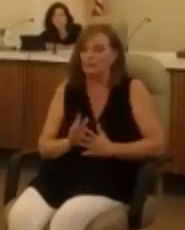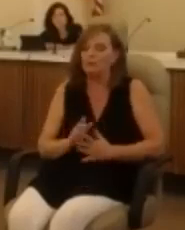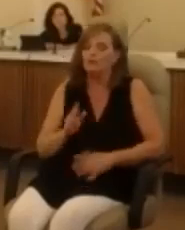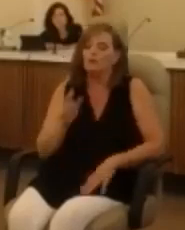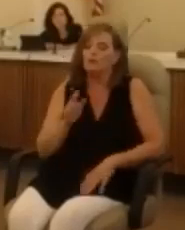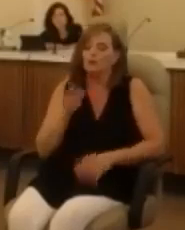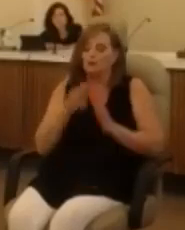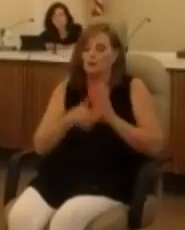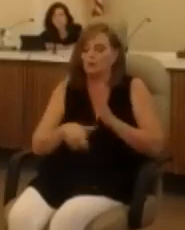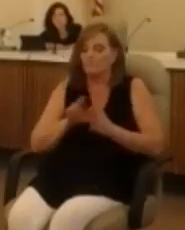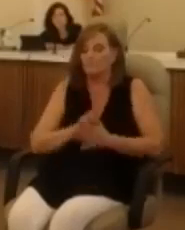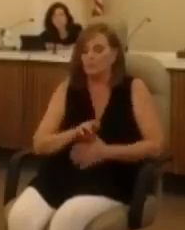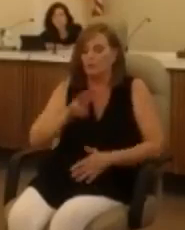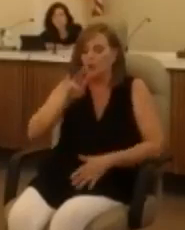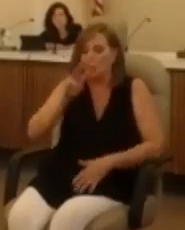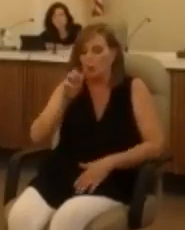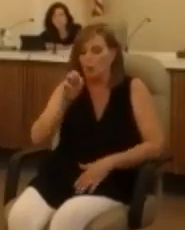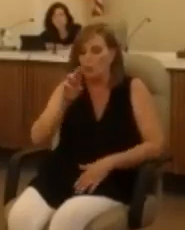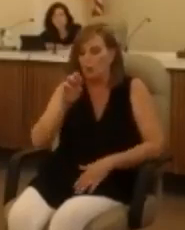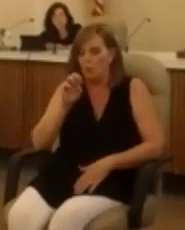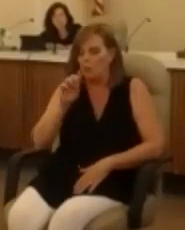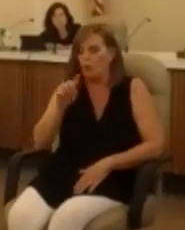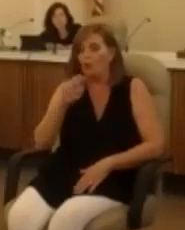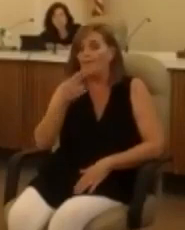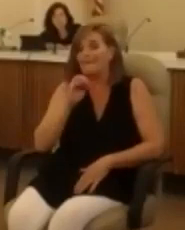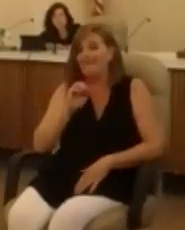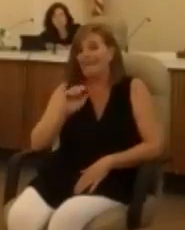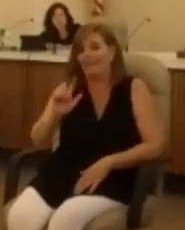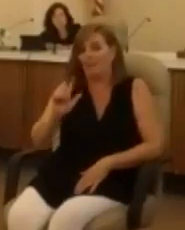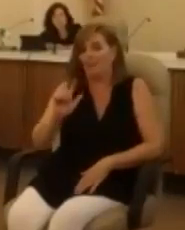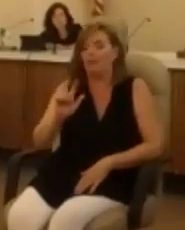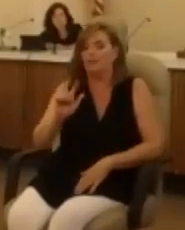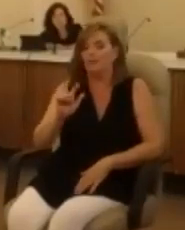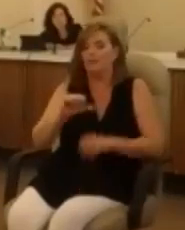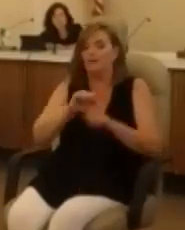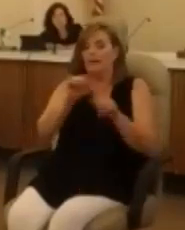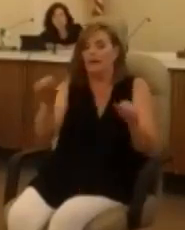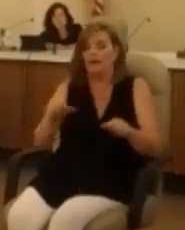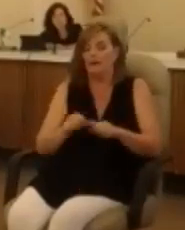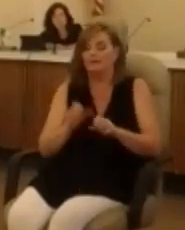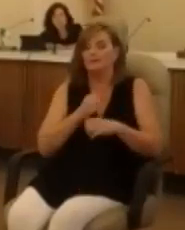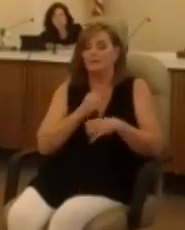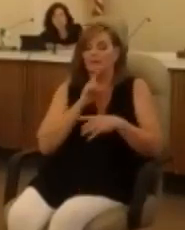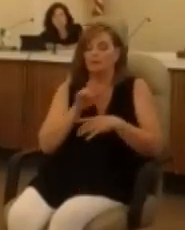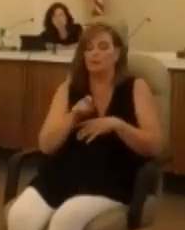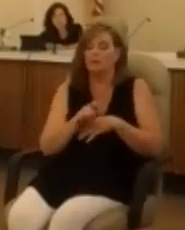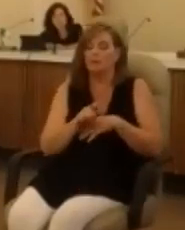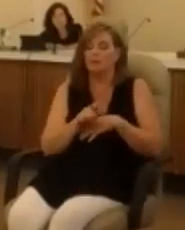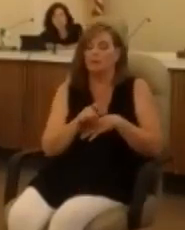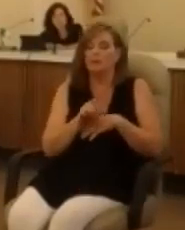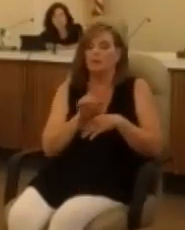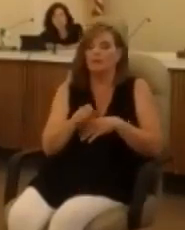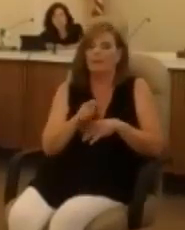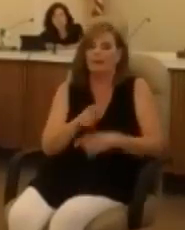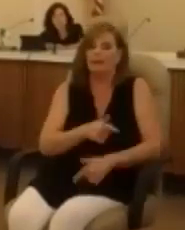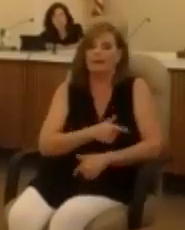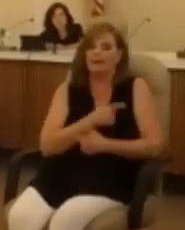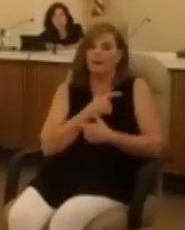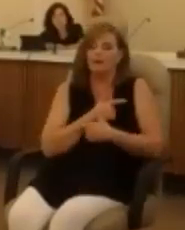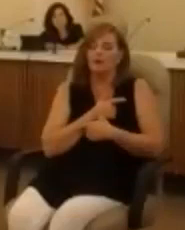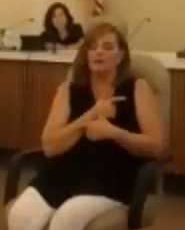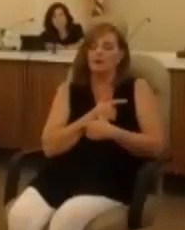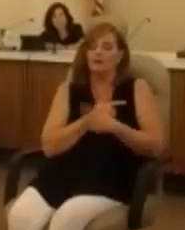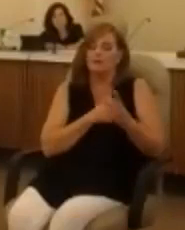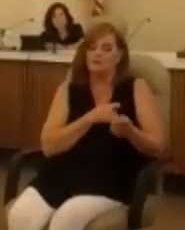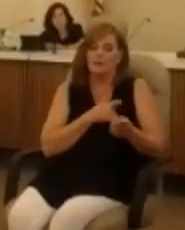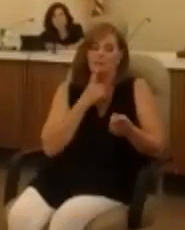Ward Hill area to make sure that that area can be at least a